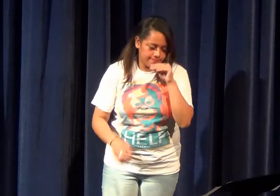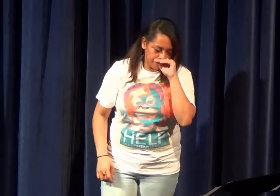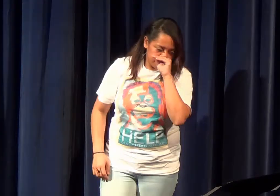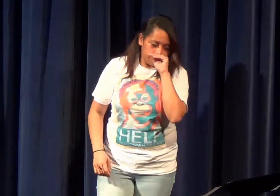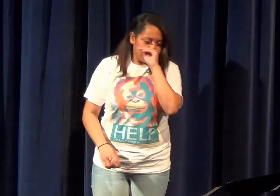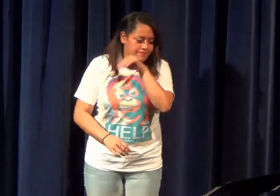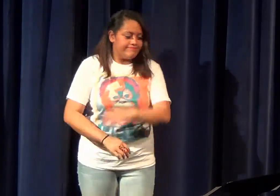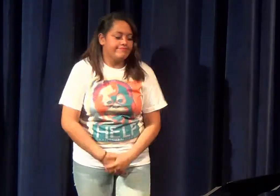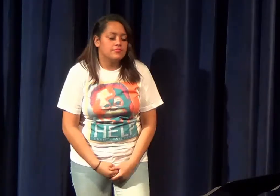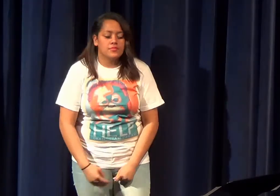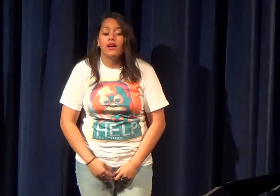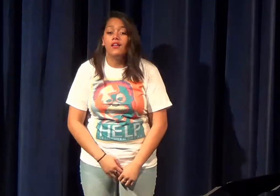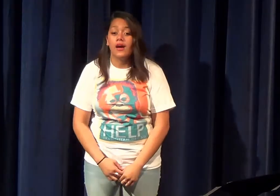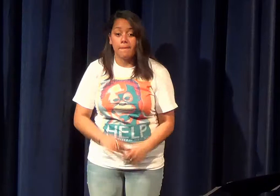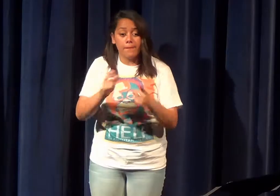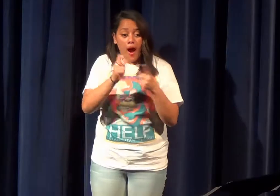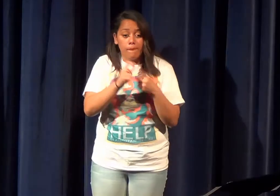plant palm trees for the palm oil.